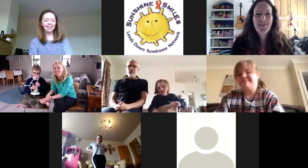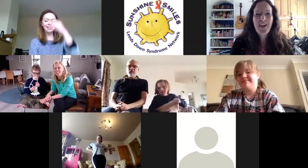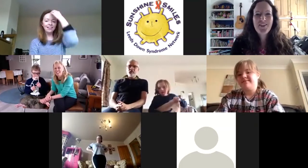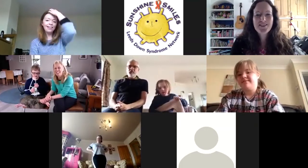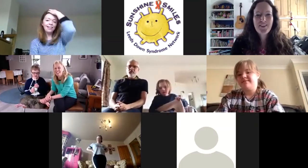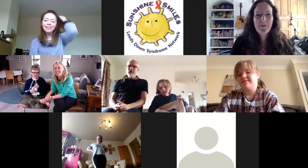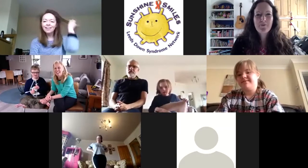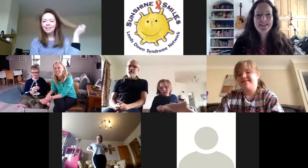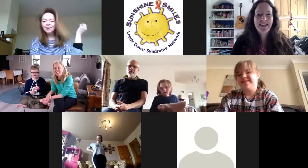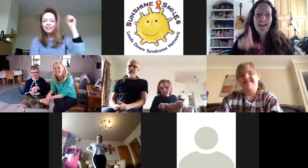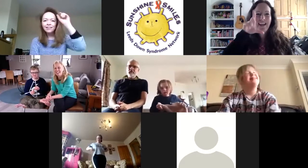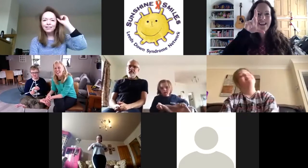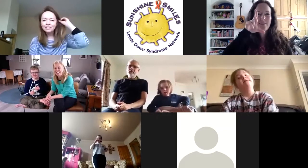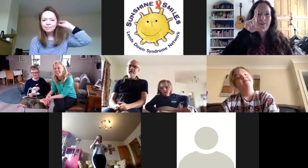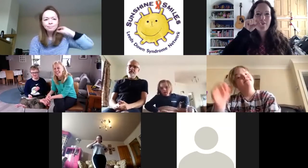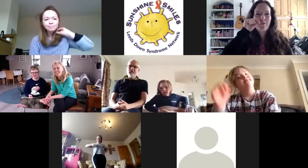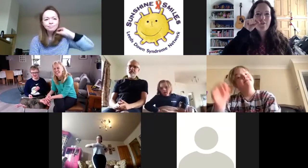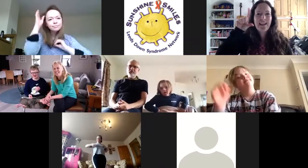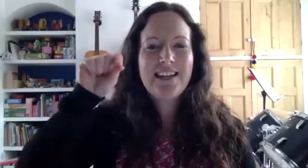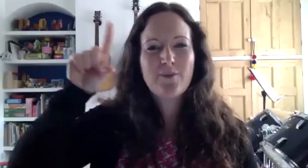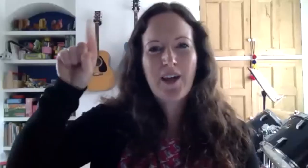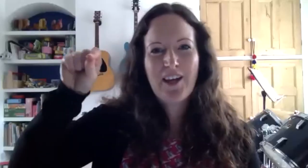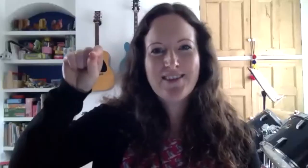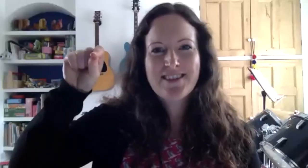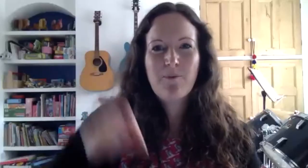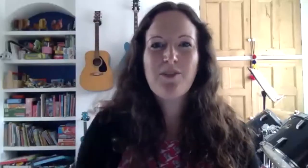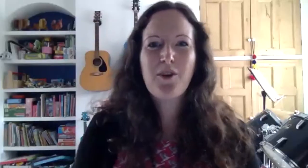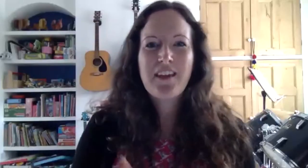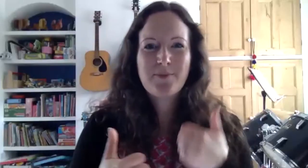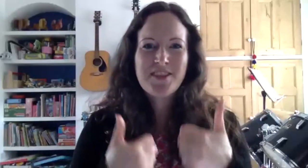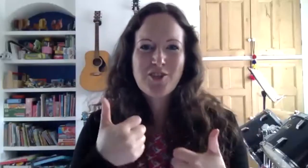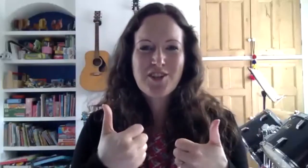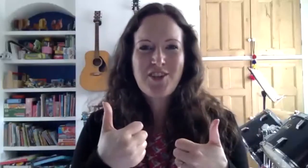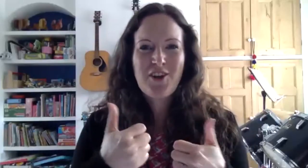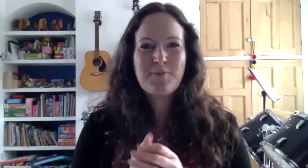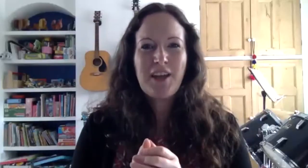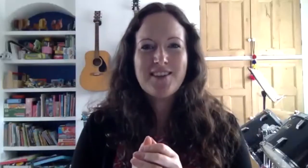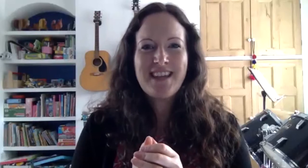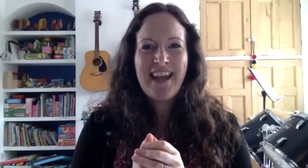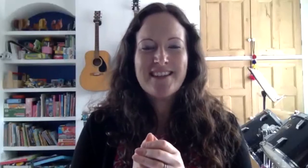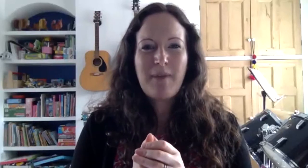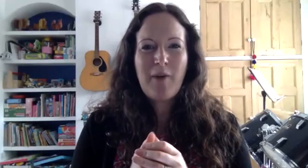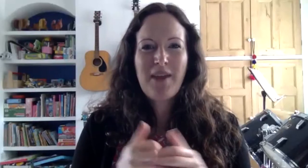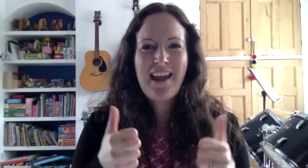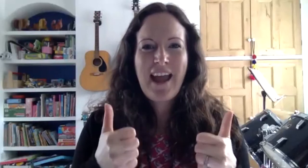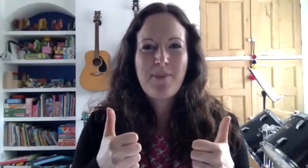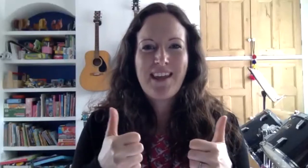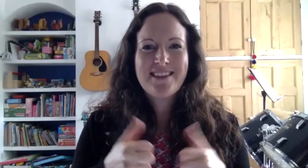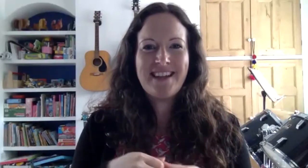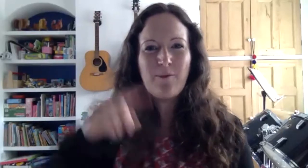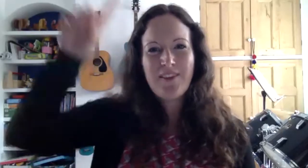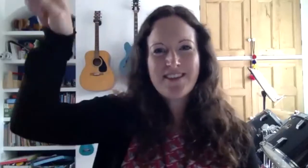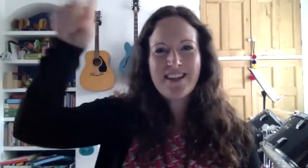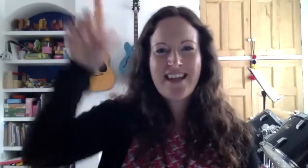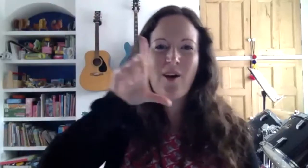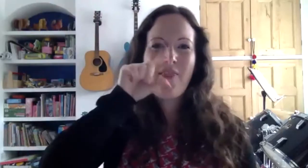Fab. So the other song that we've been singing is about the three little birds, and we thought these were such good songs because it's about being happy, isn't